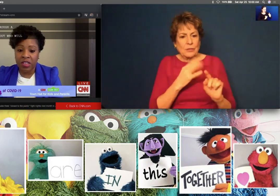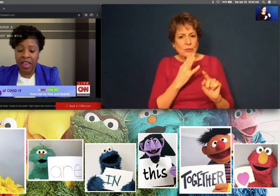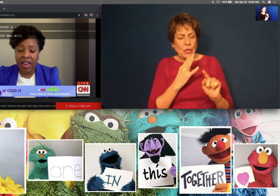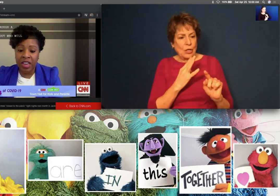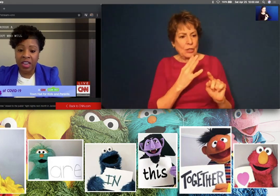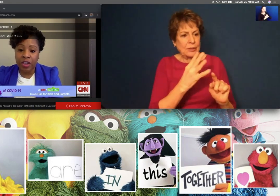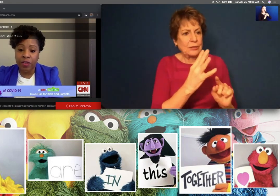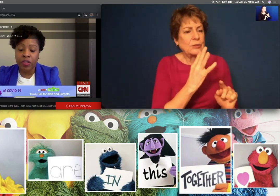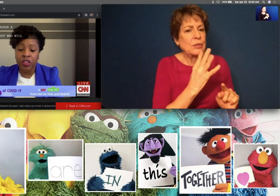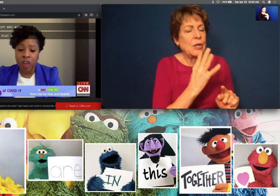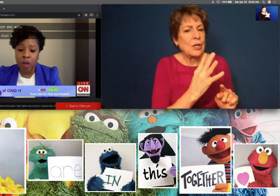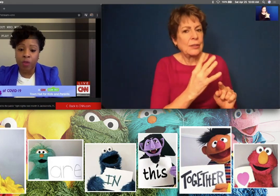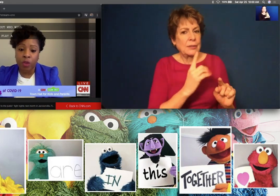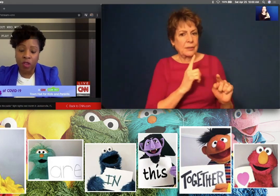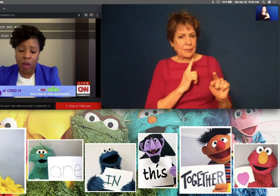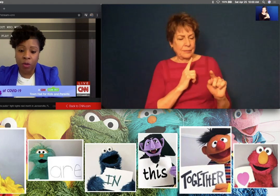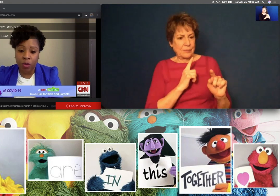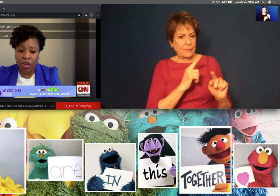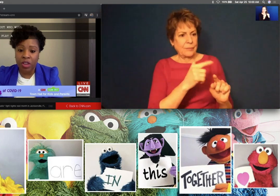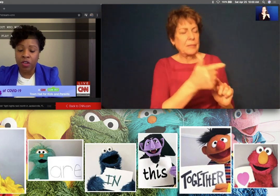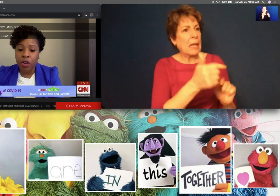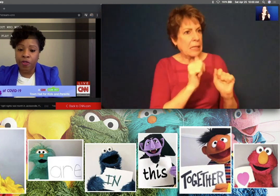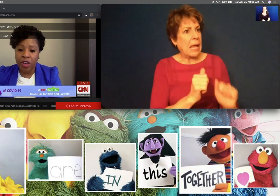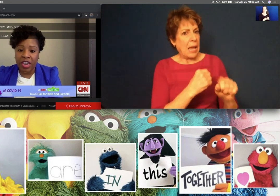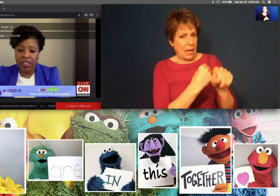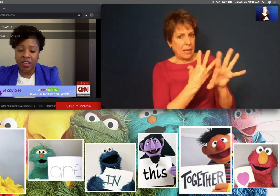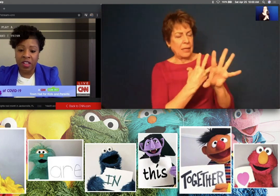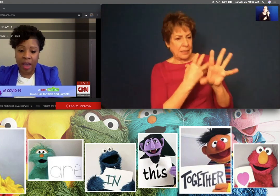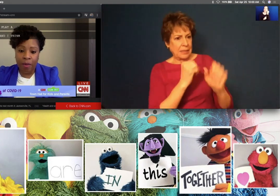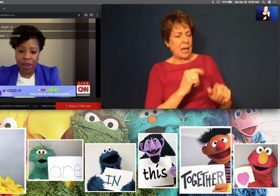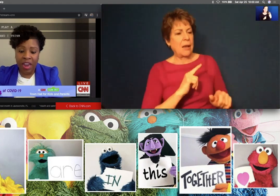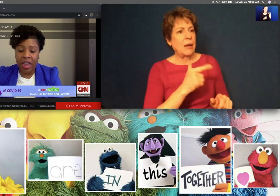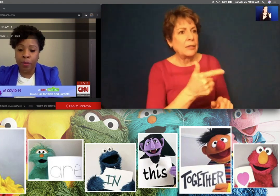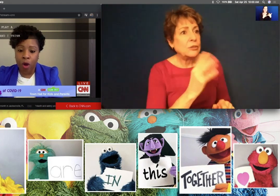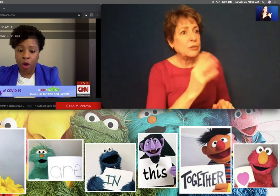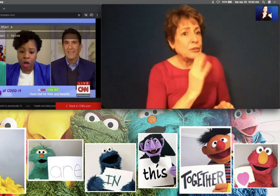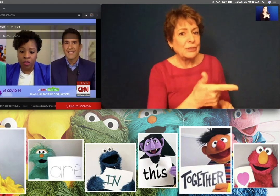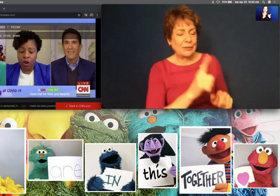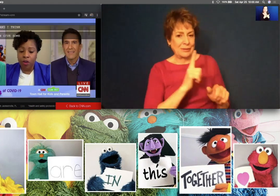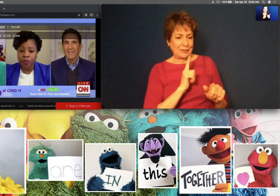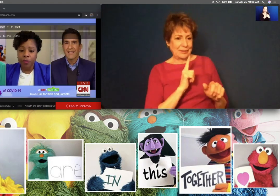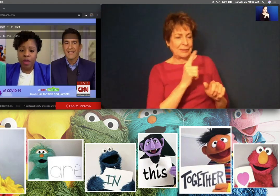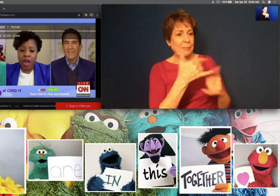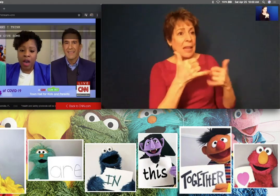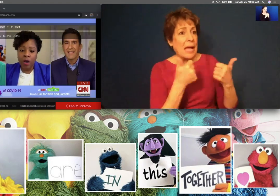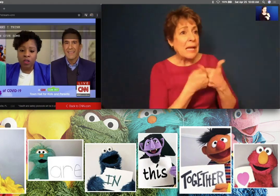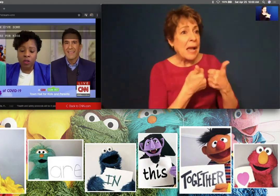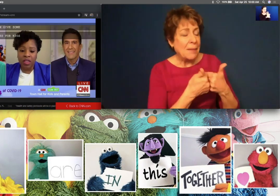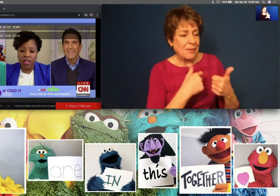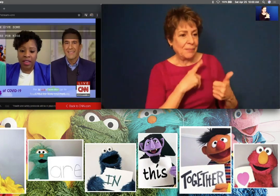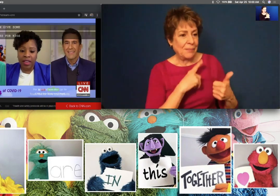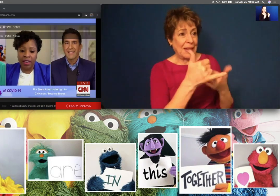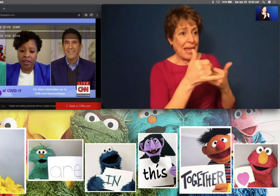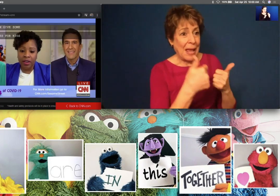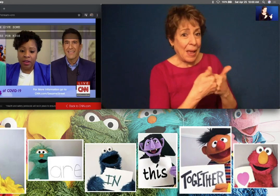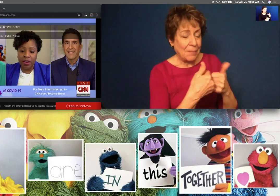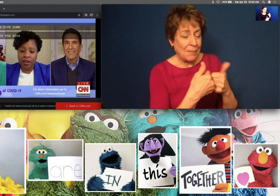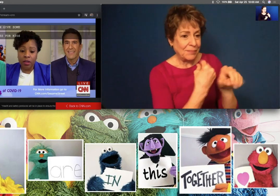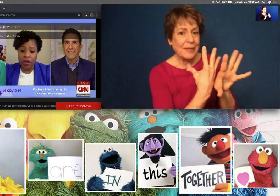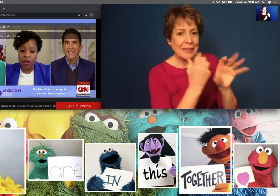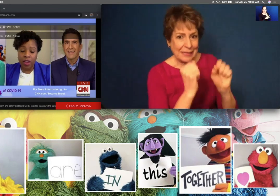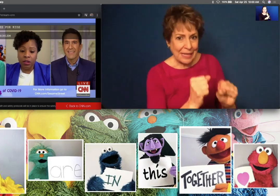And I do think that those experiences can give some of those opportunities for kids to collaborate and problem